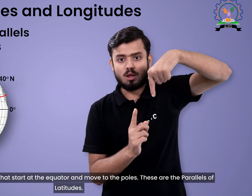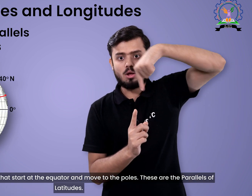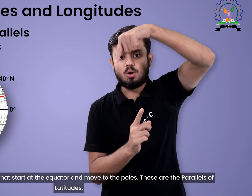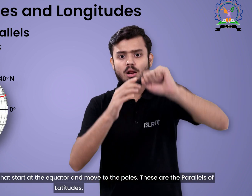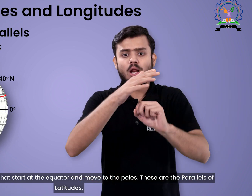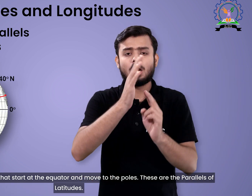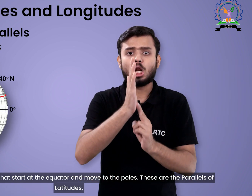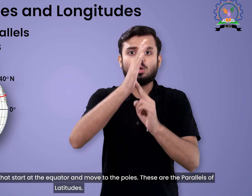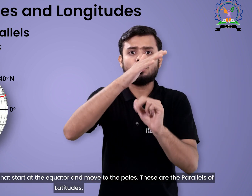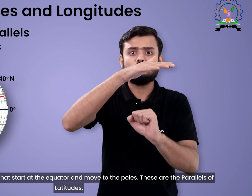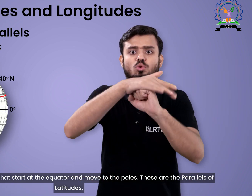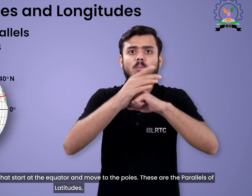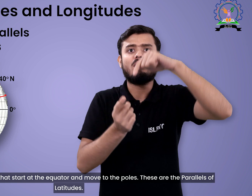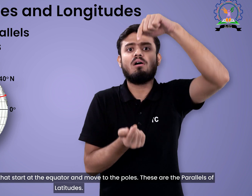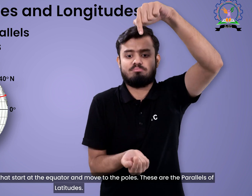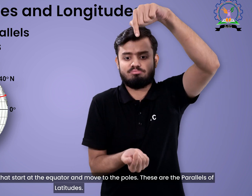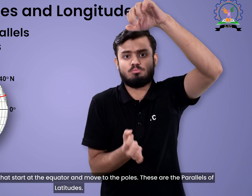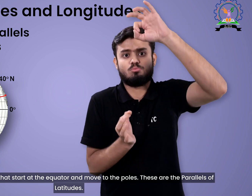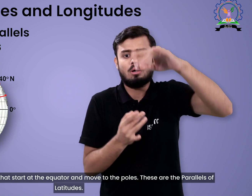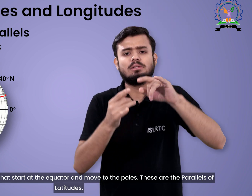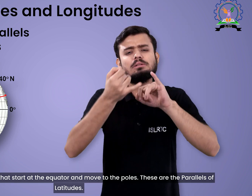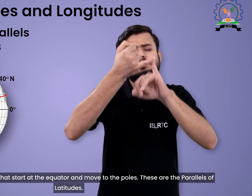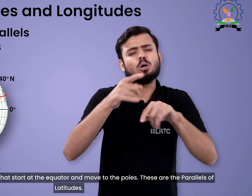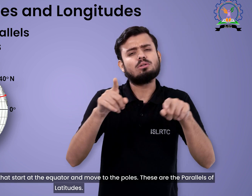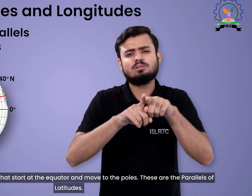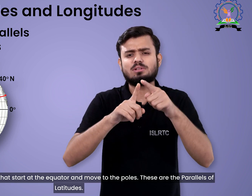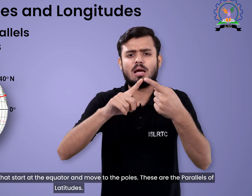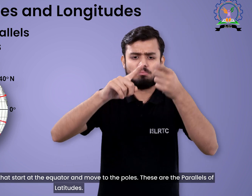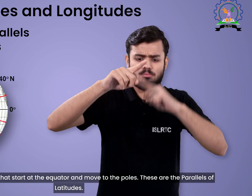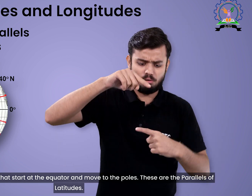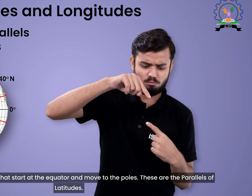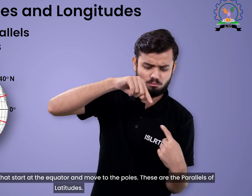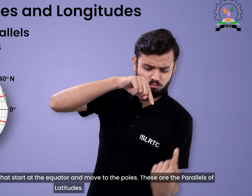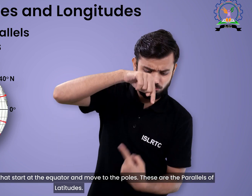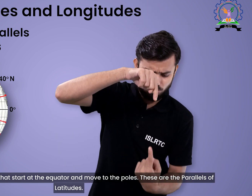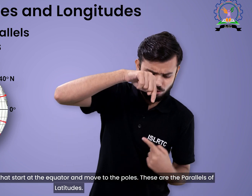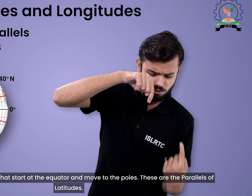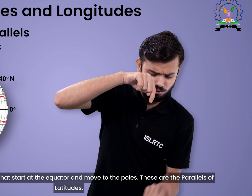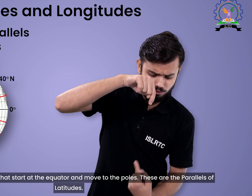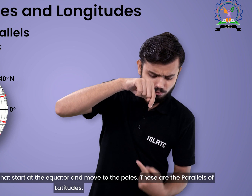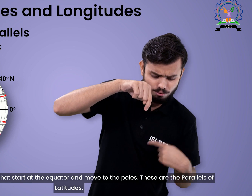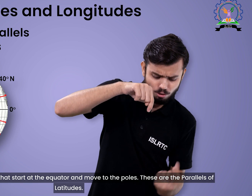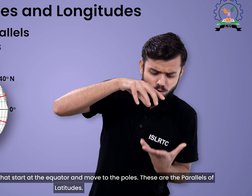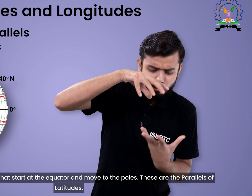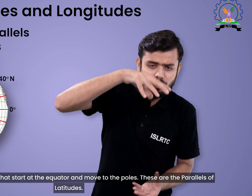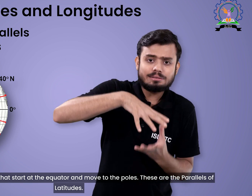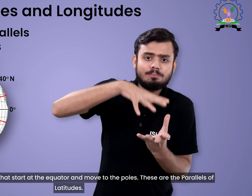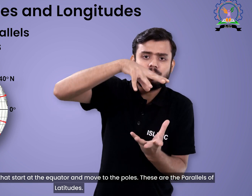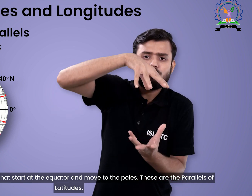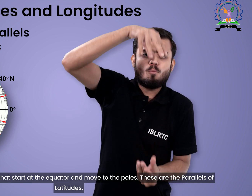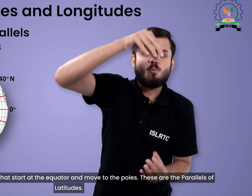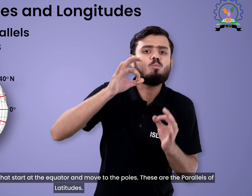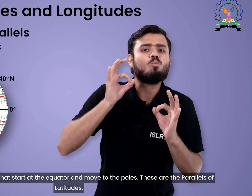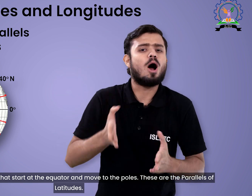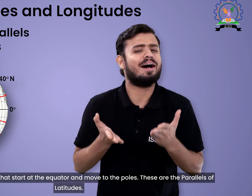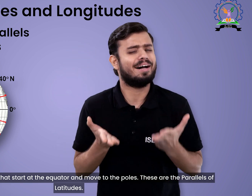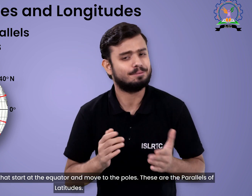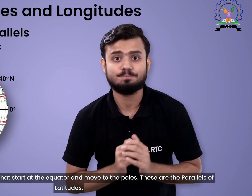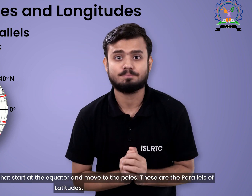of latitudes. These parallel circles are very important as they help us in navigation and